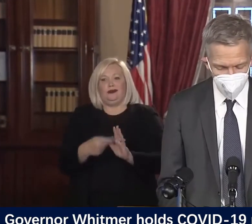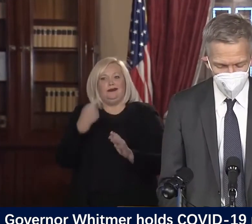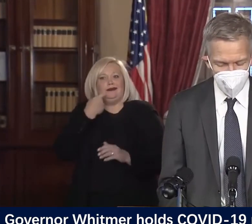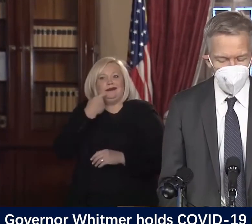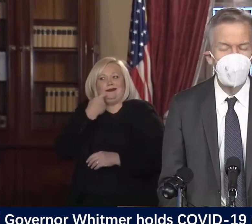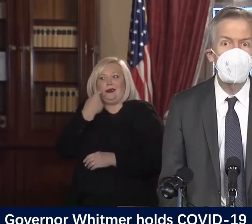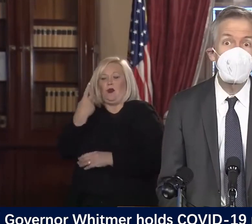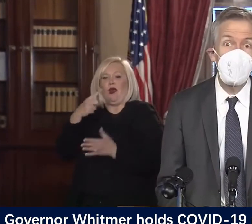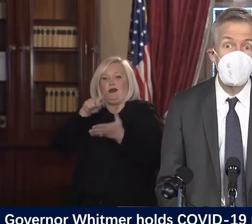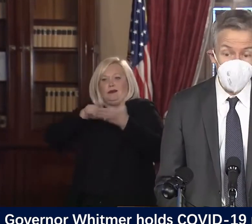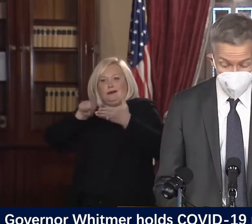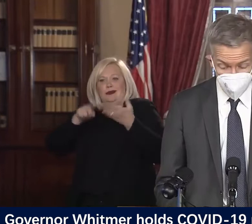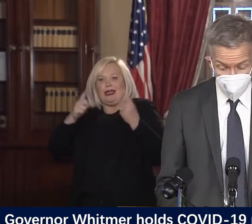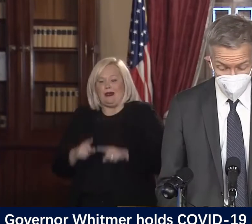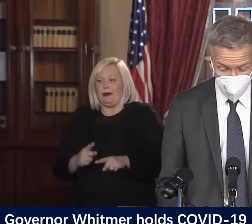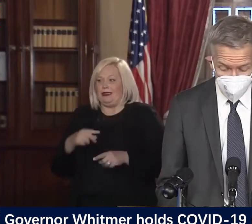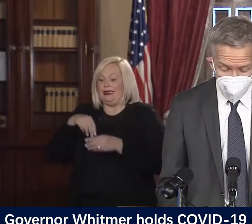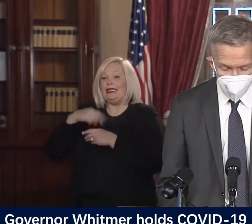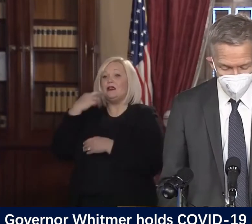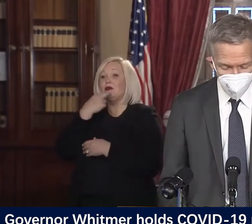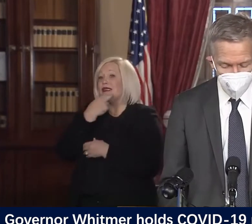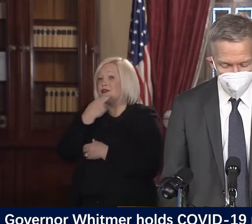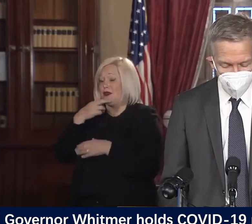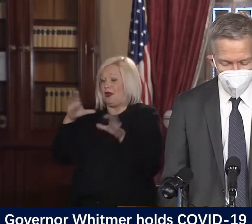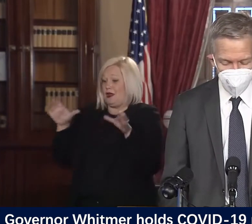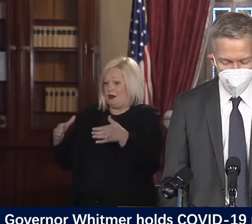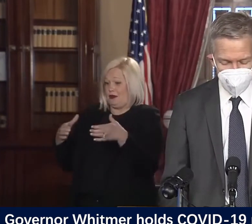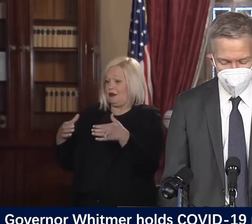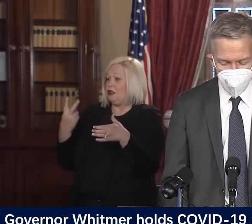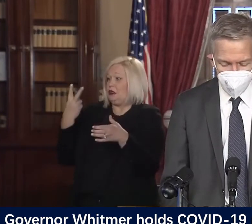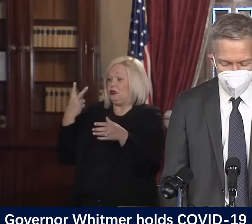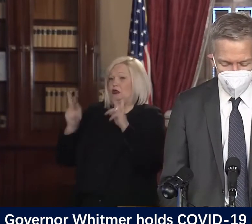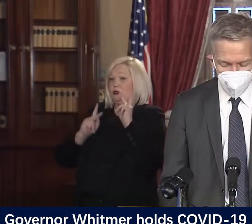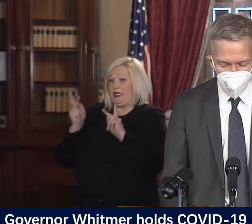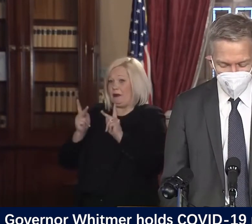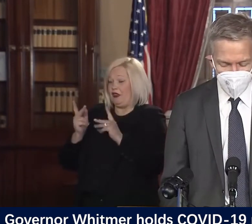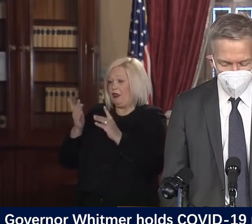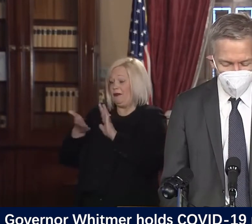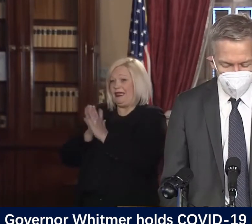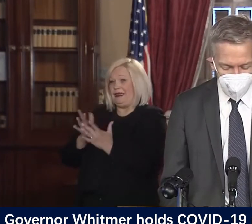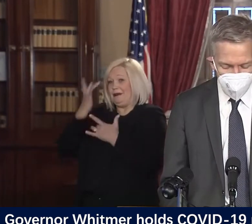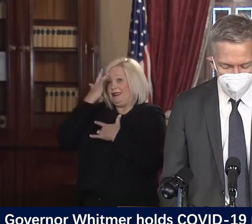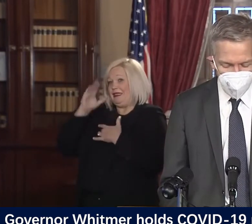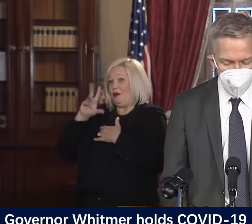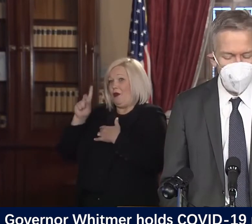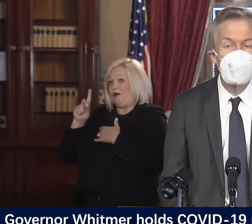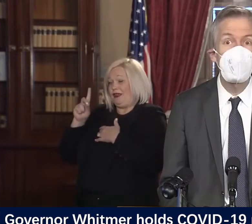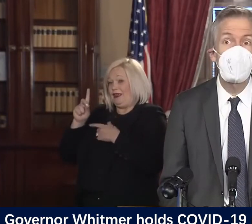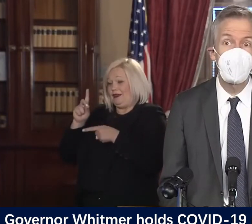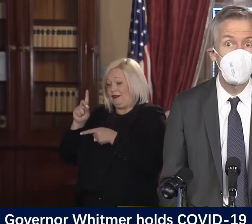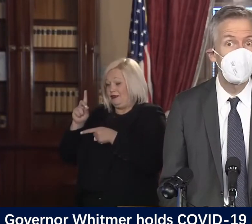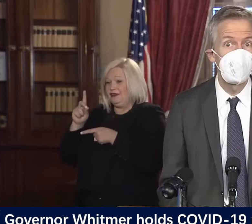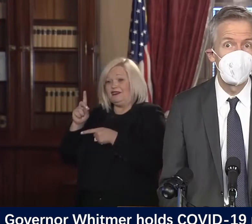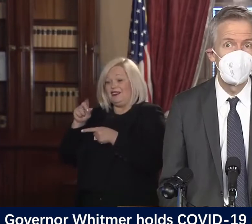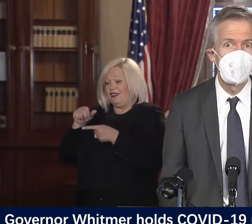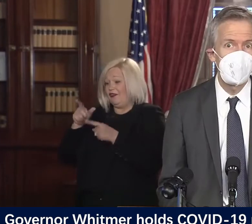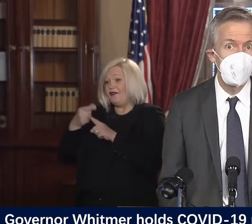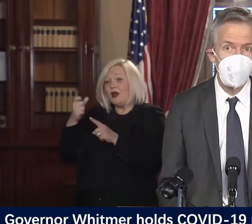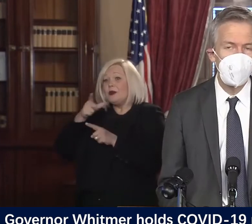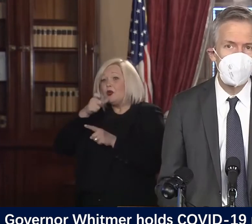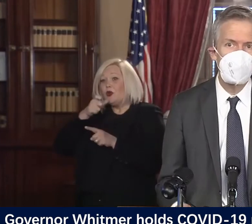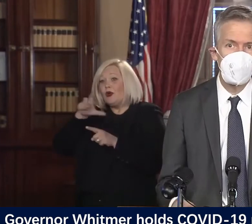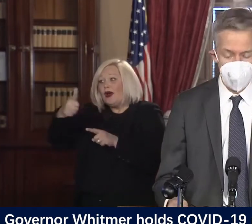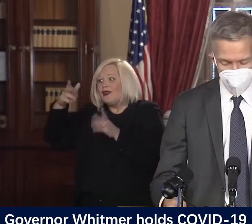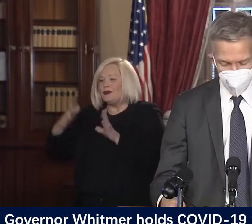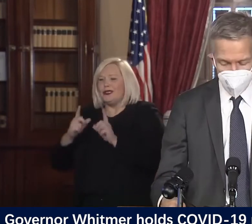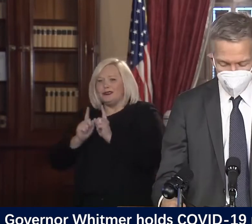one. While inside a restaurant, two people got COVID infections from an individual who was 15 to 20 feet away, in